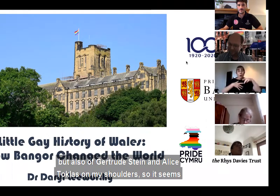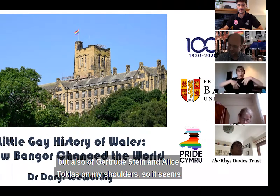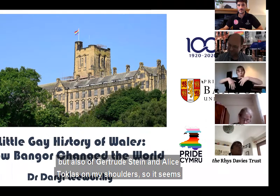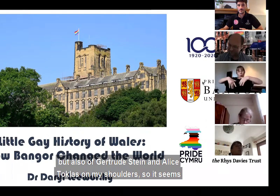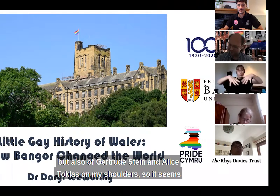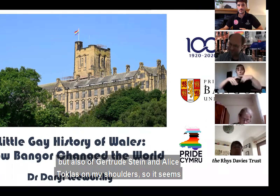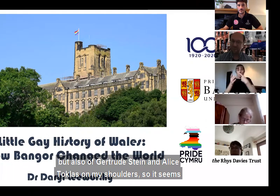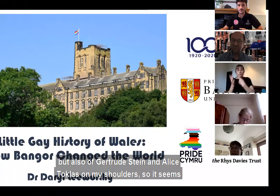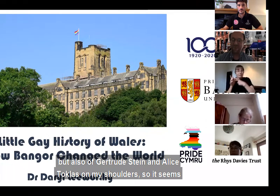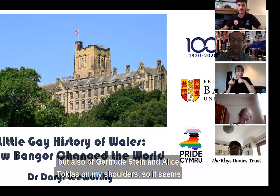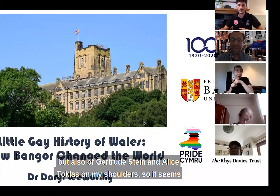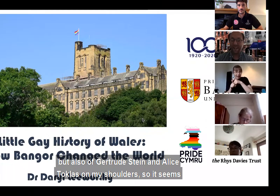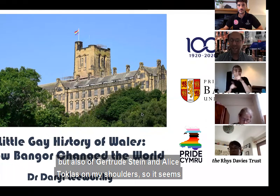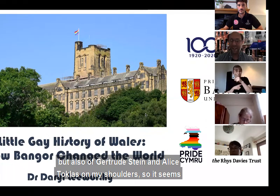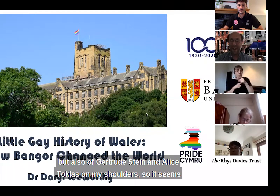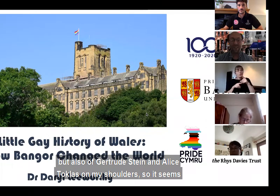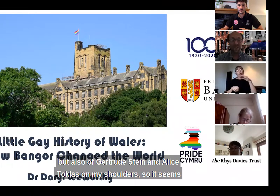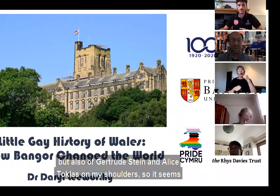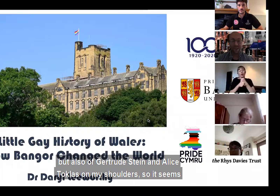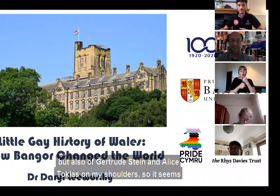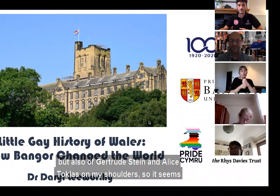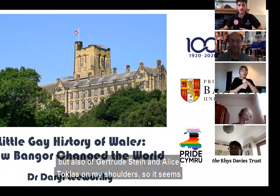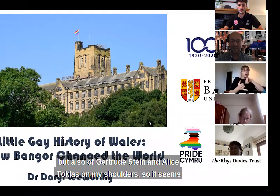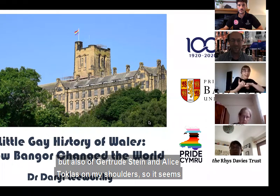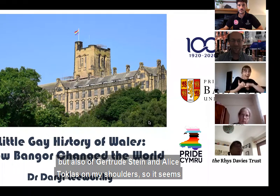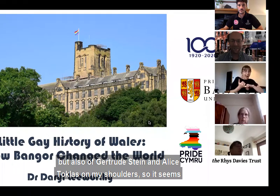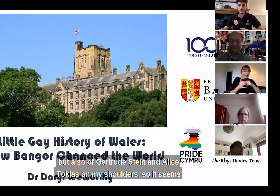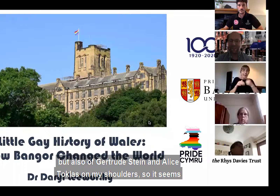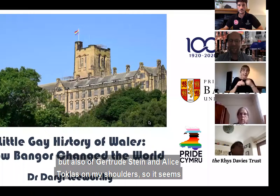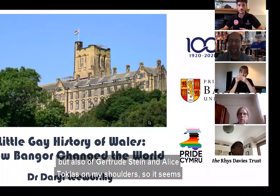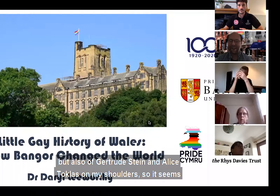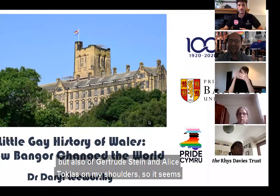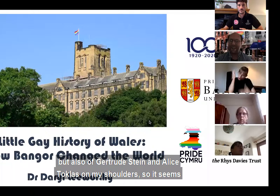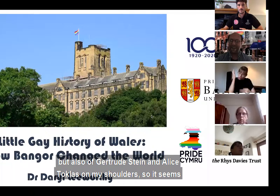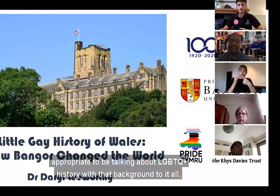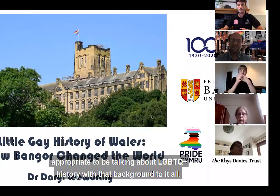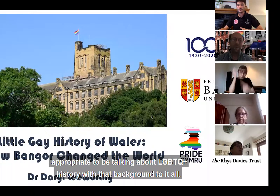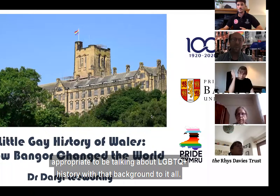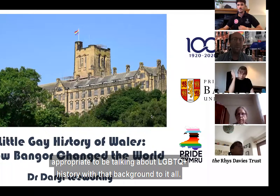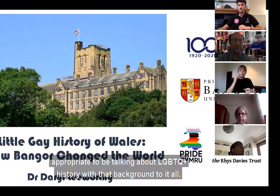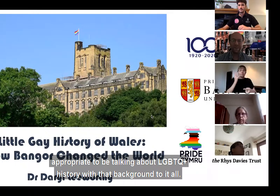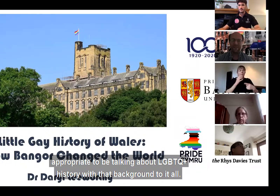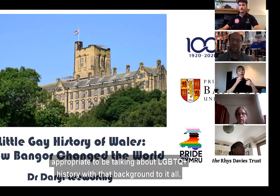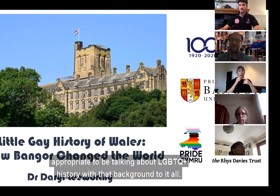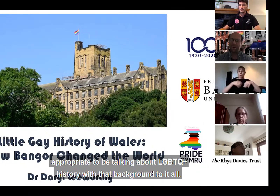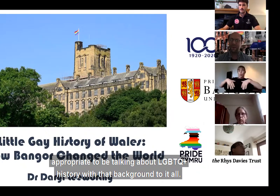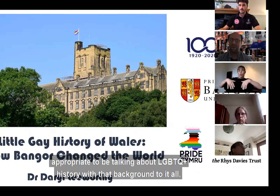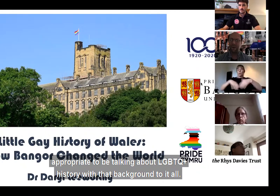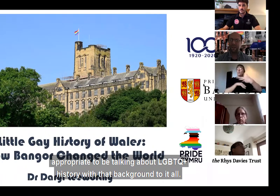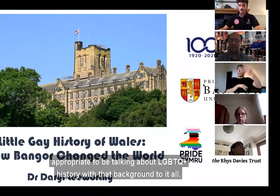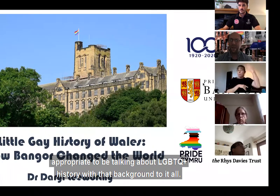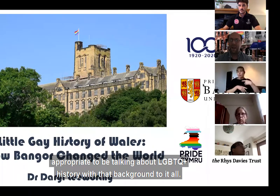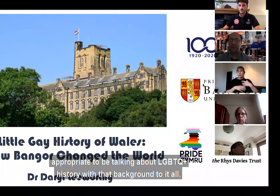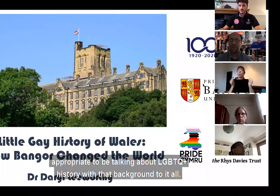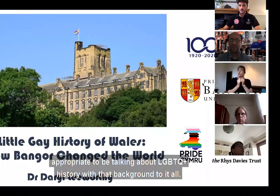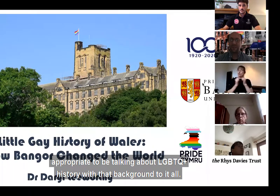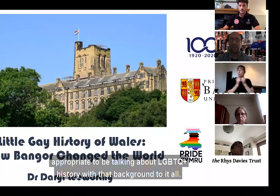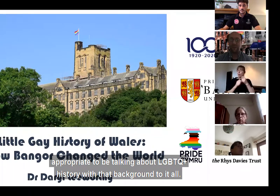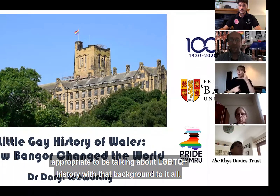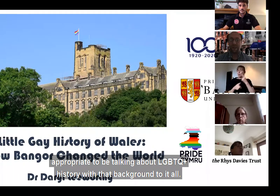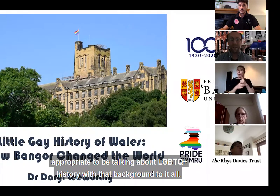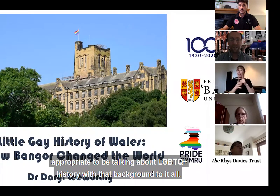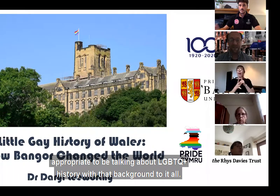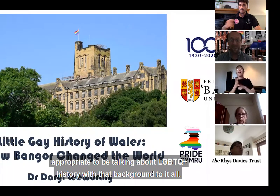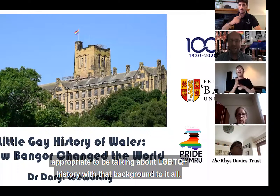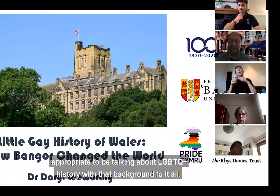but also of Gertrude Stein and Alice Toklas on my shoulders. So it seems appropriate to be talking about LGBTQ